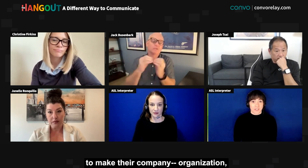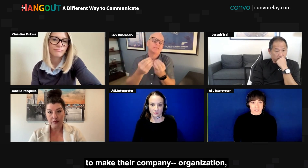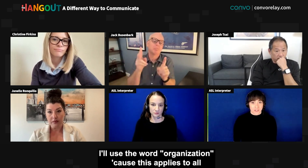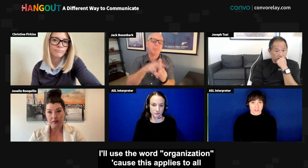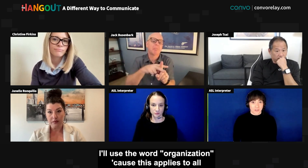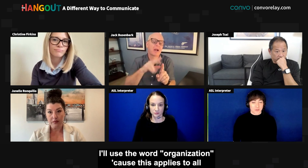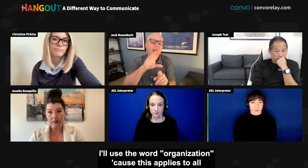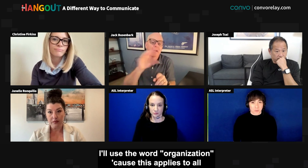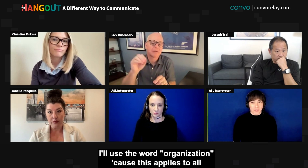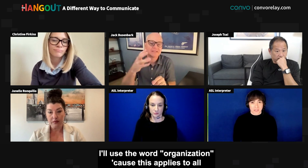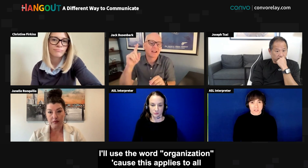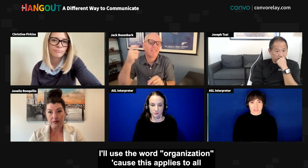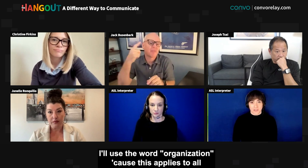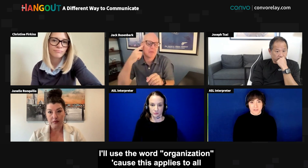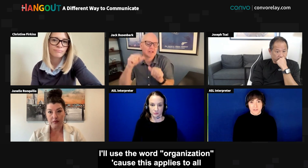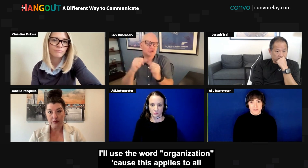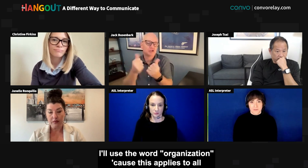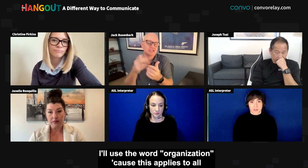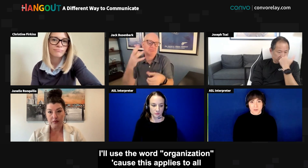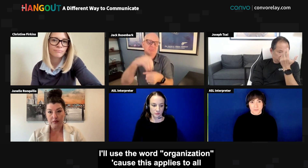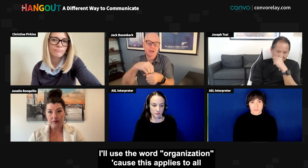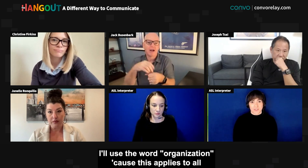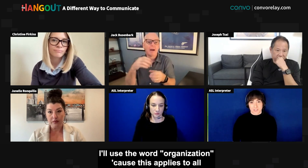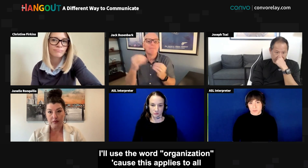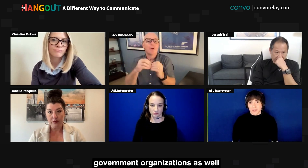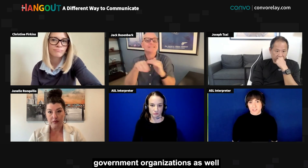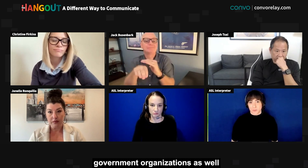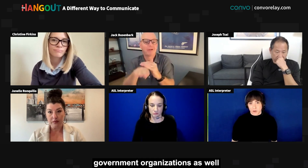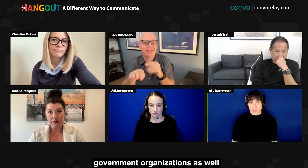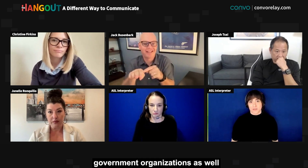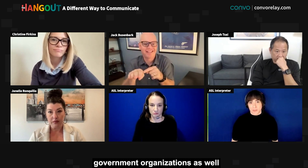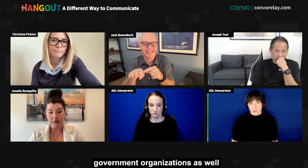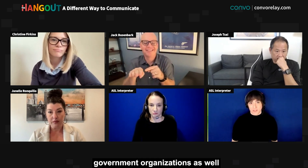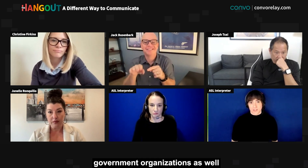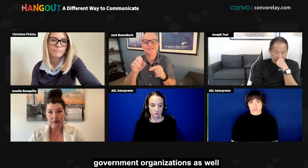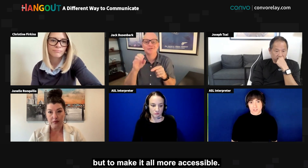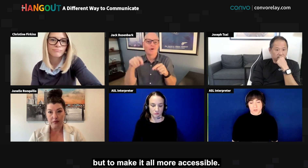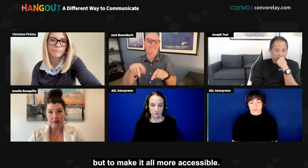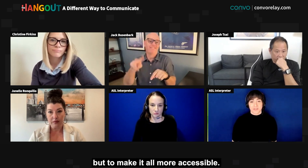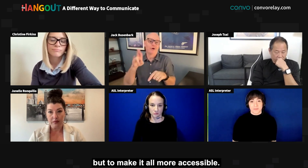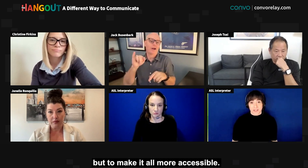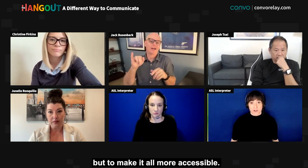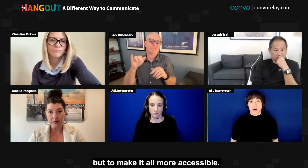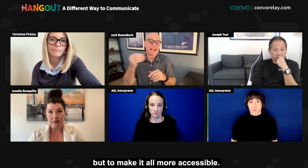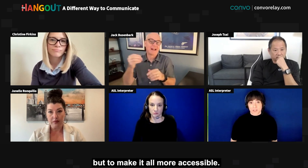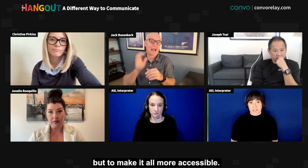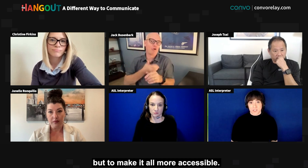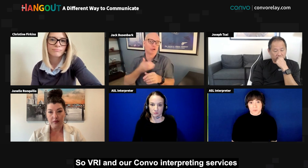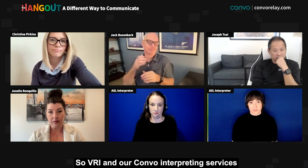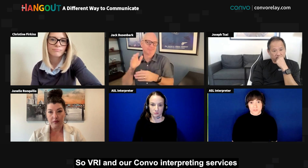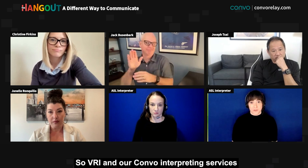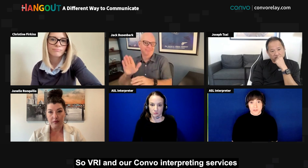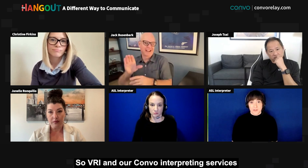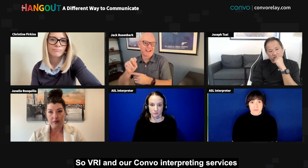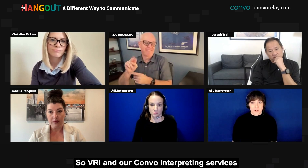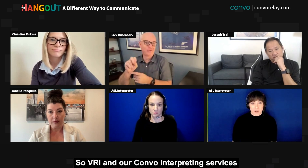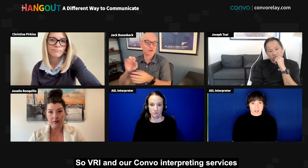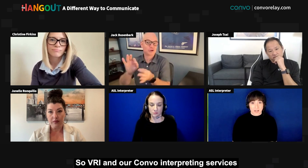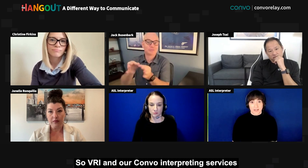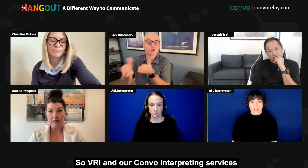organization, I'll use the word organization, because this applies to all government organizations as well, but to make it all more accessible. So VRI and